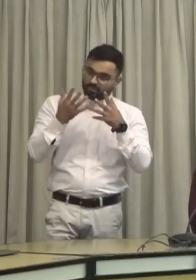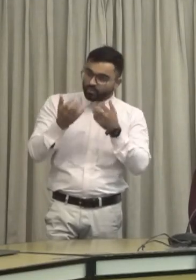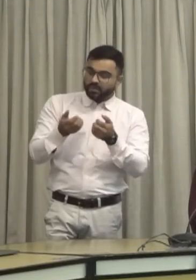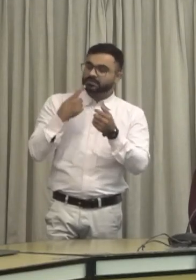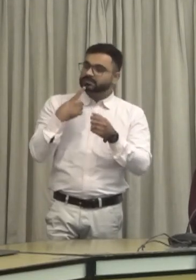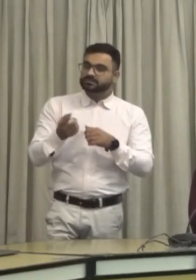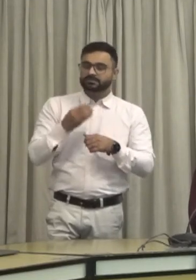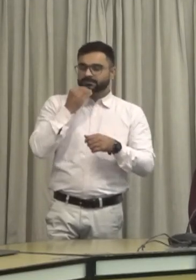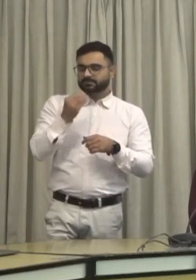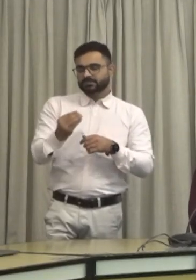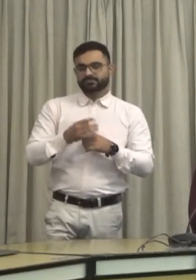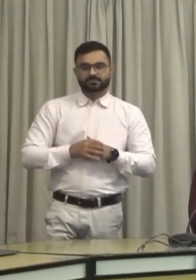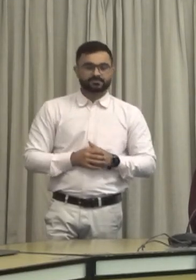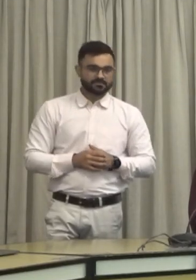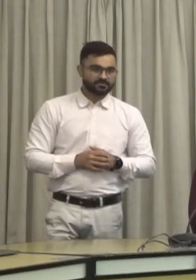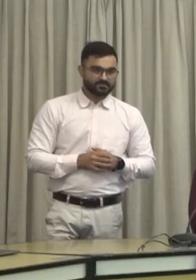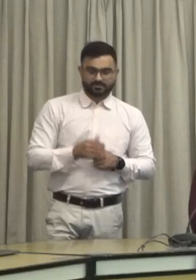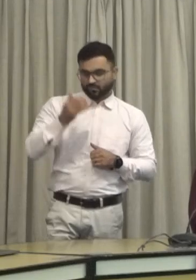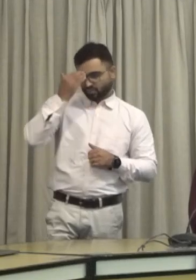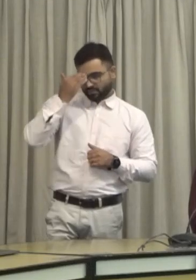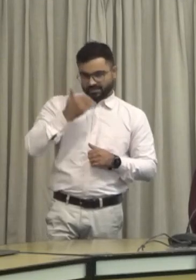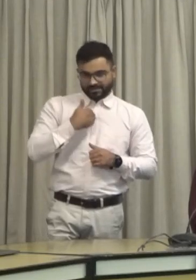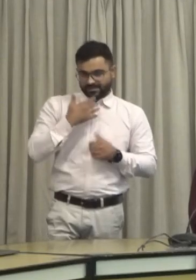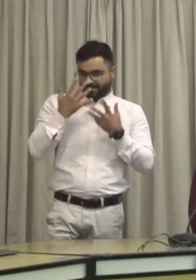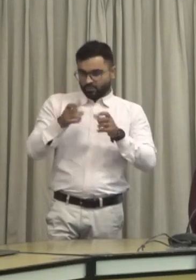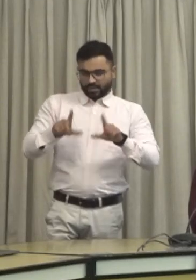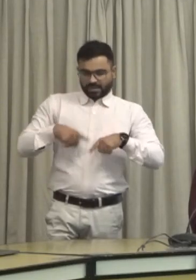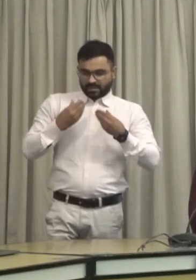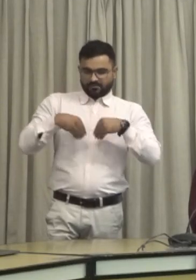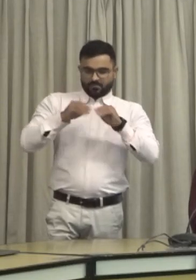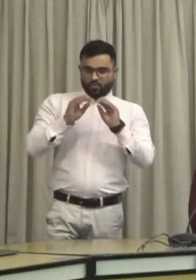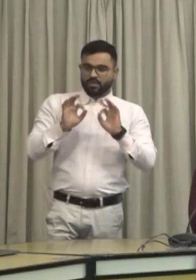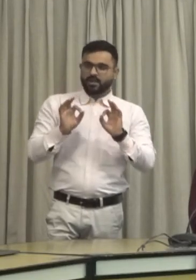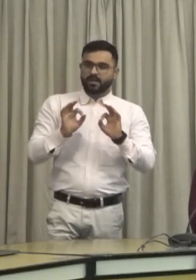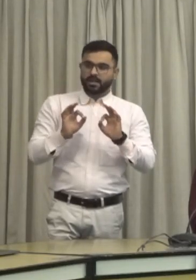say, please, I don't want to live anymore.